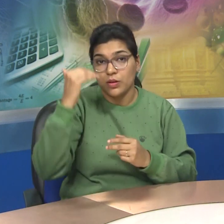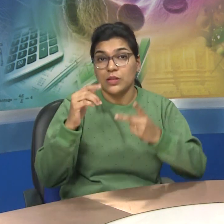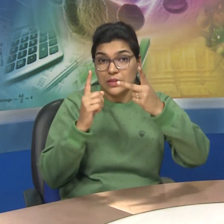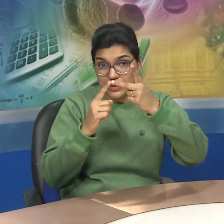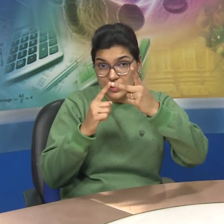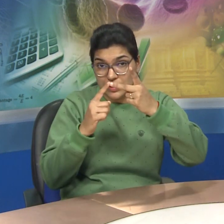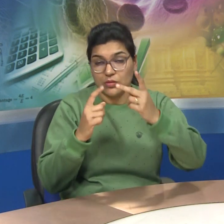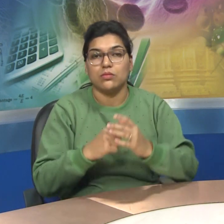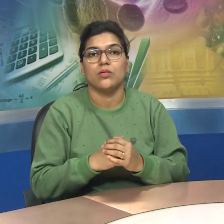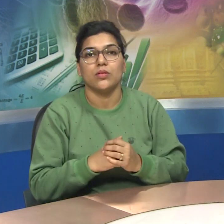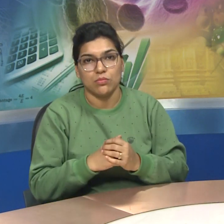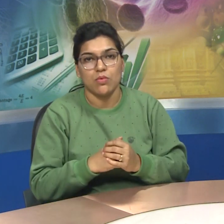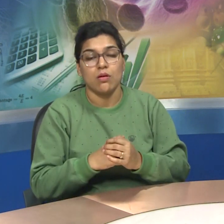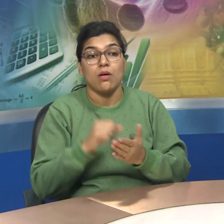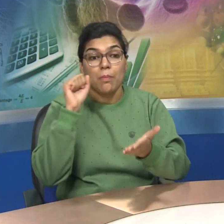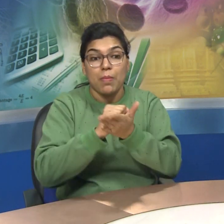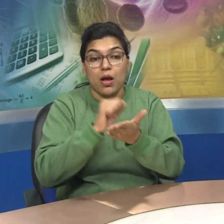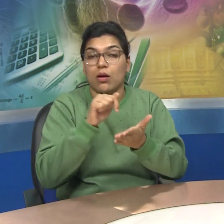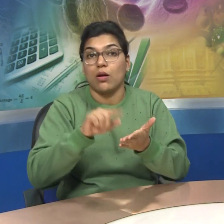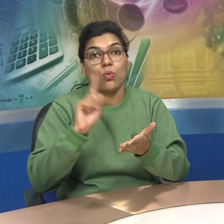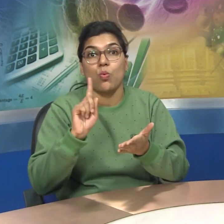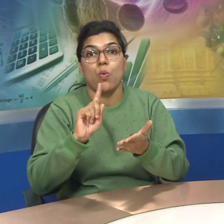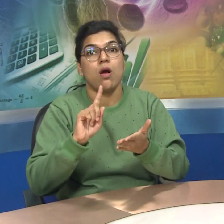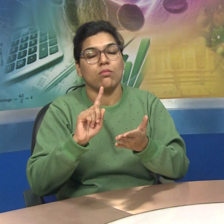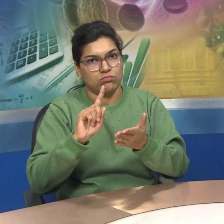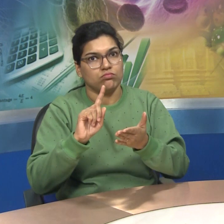the second type of documentary sources are